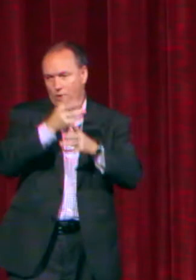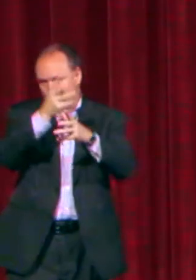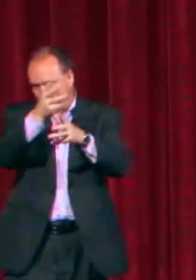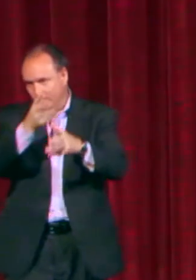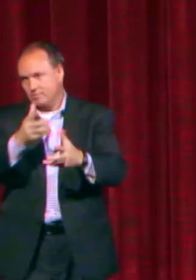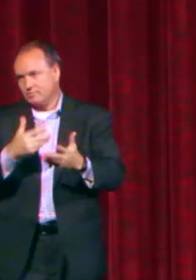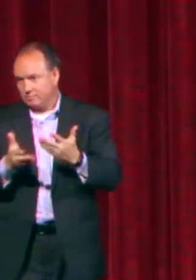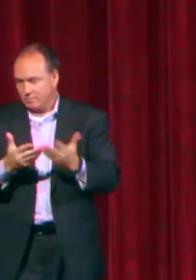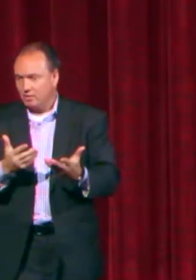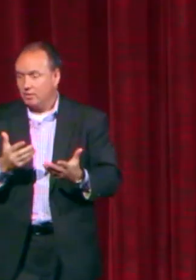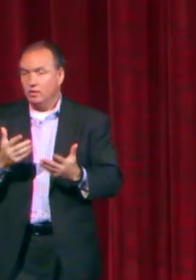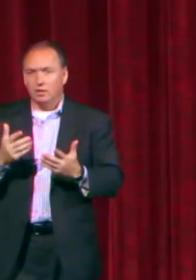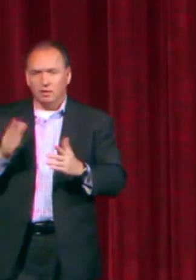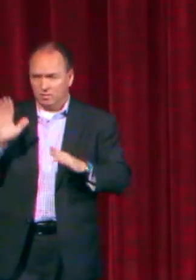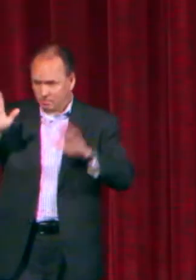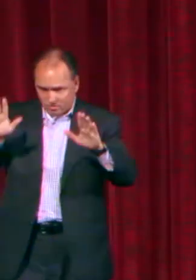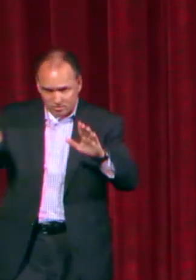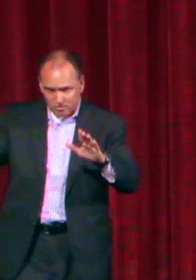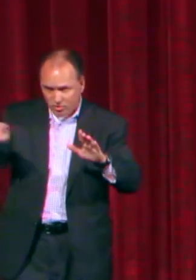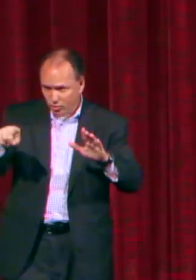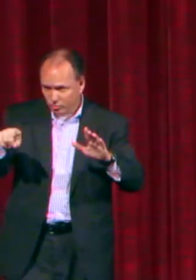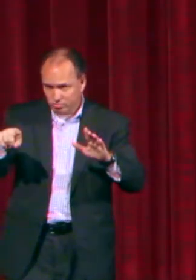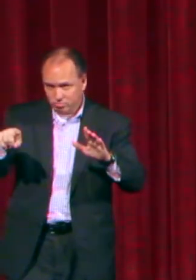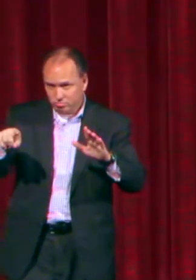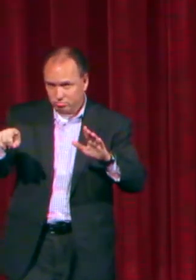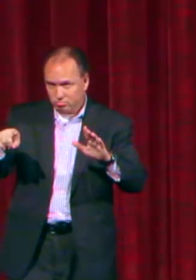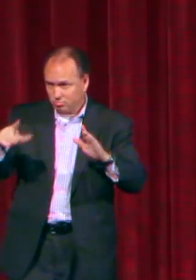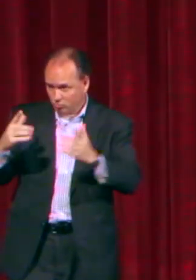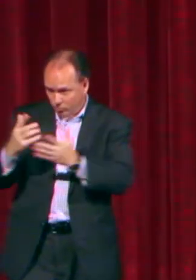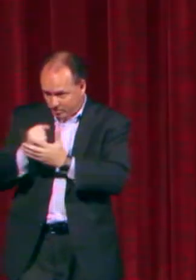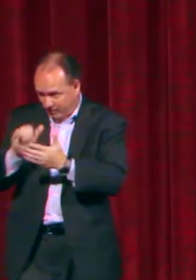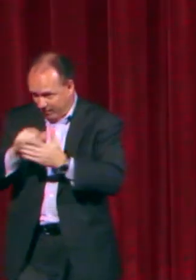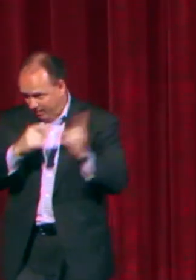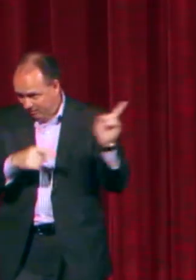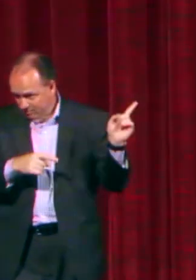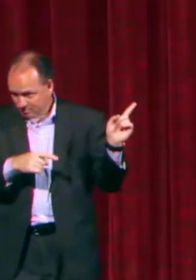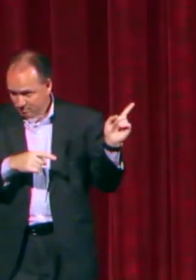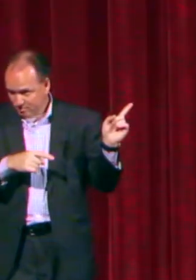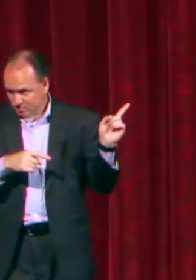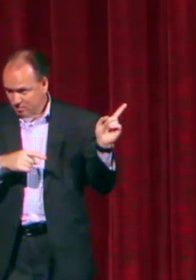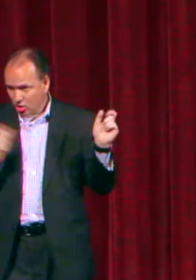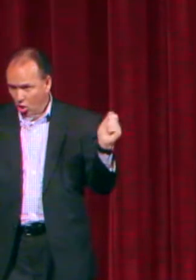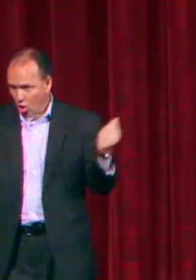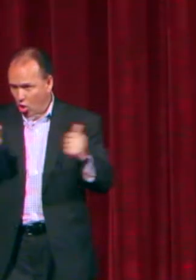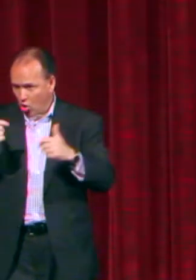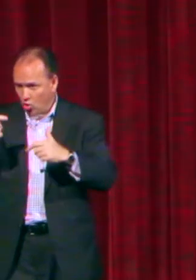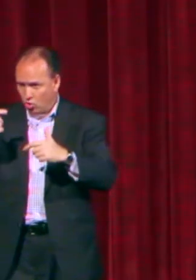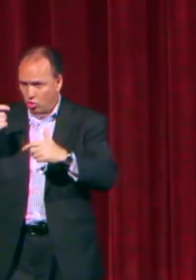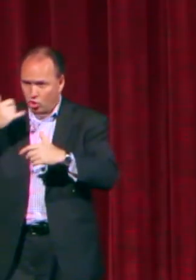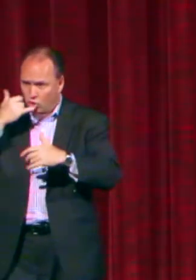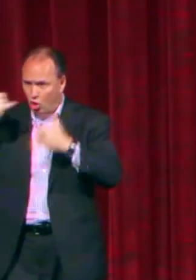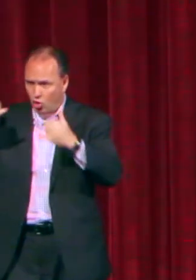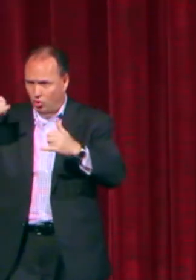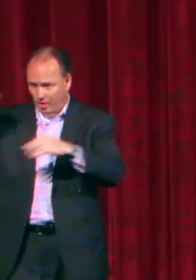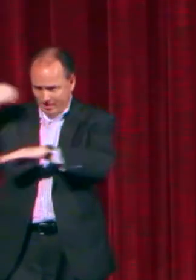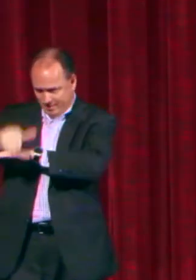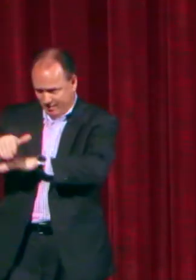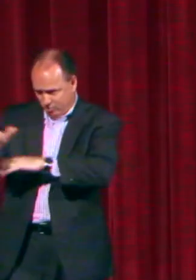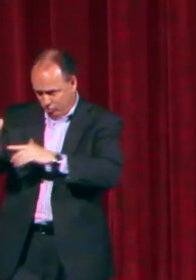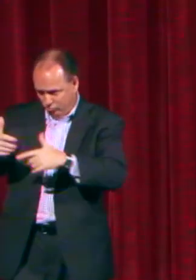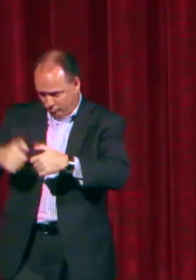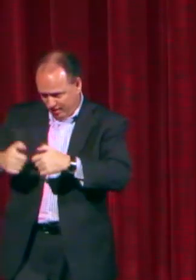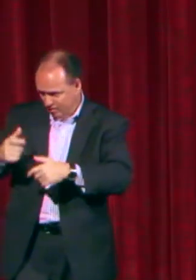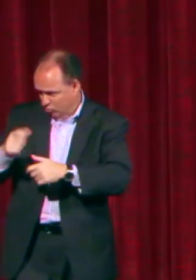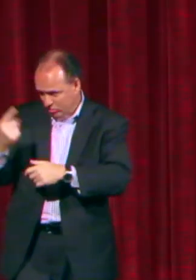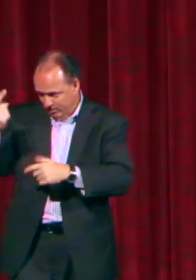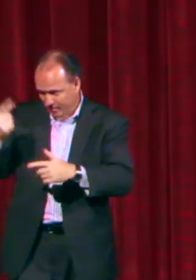So show of hands, did everybody here receive that all call last night? Everybody